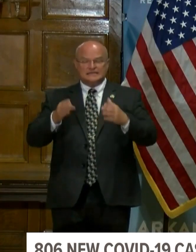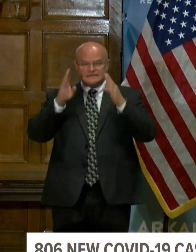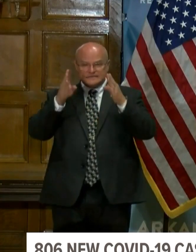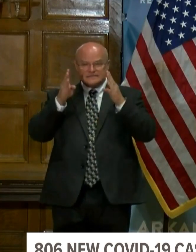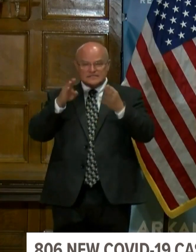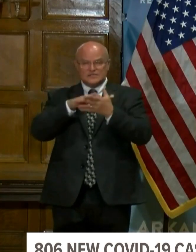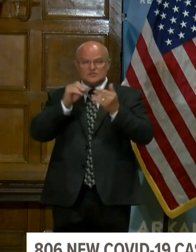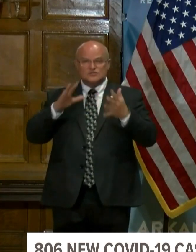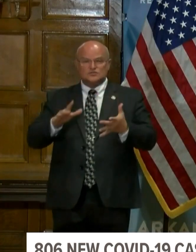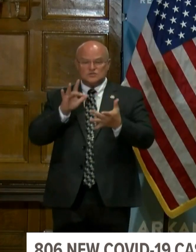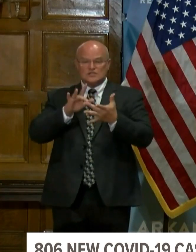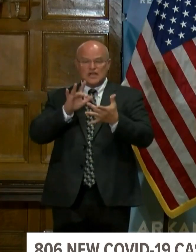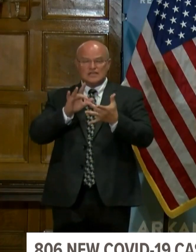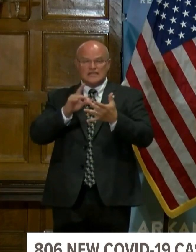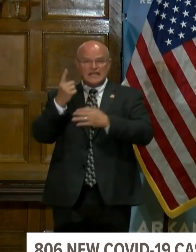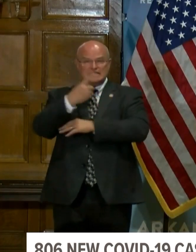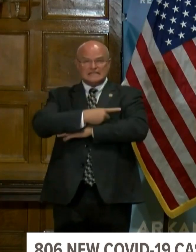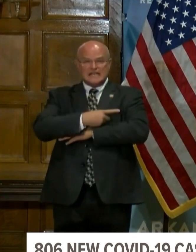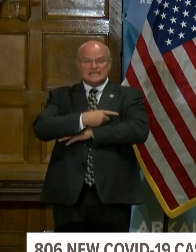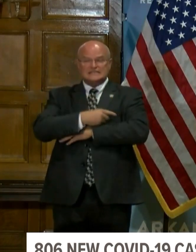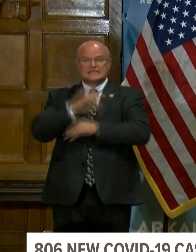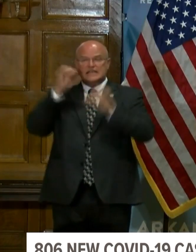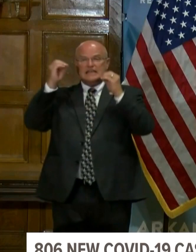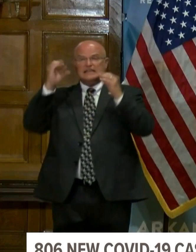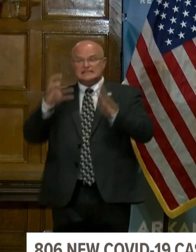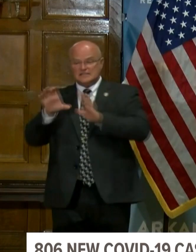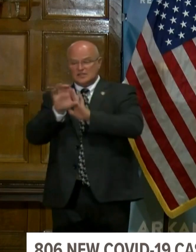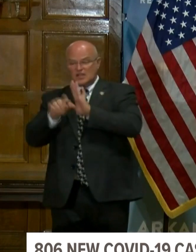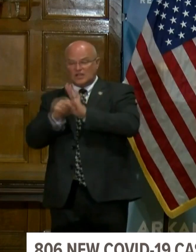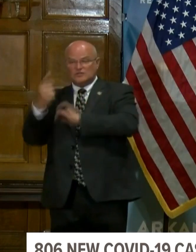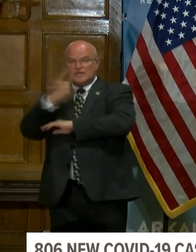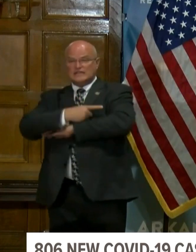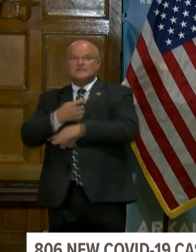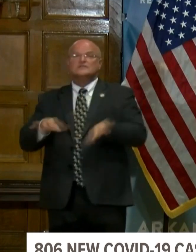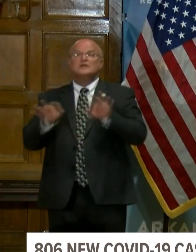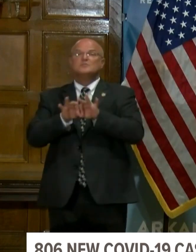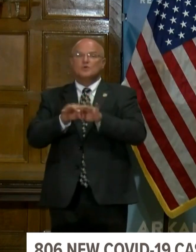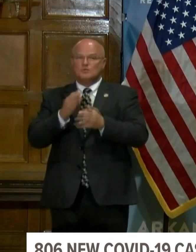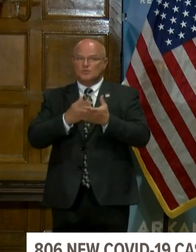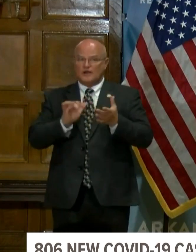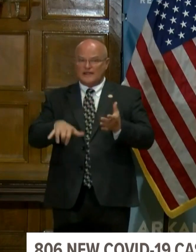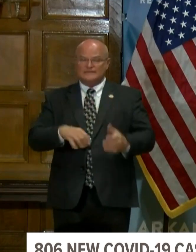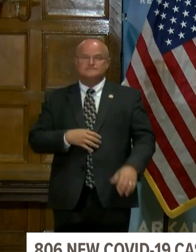to the student contact days and the teacher contract days are very important parts of that.